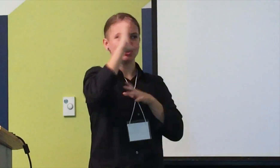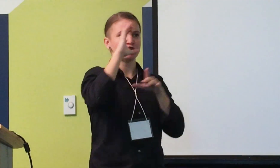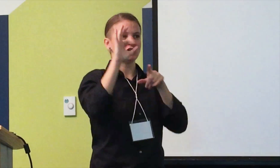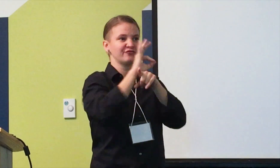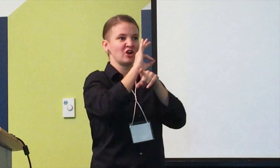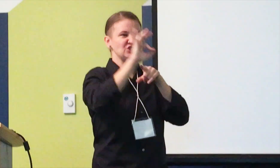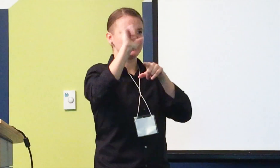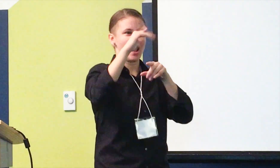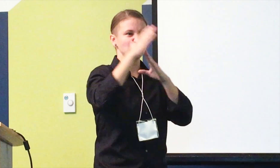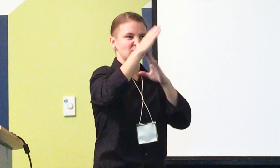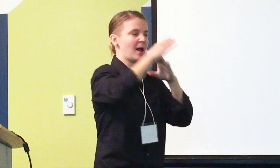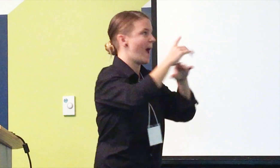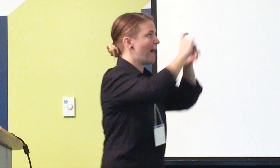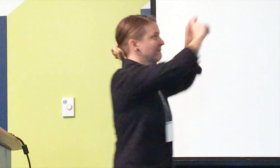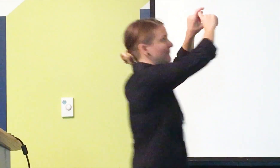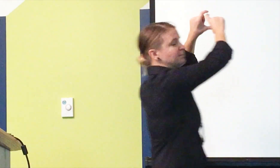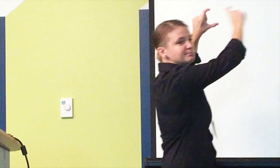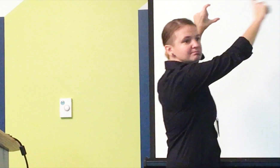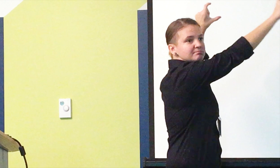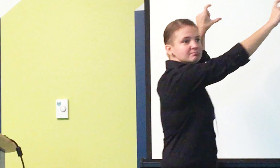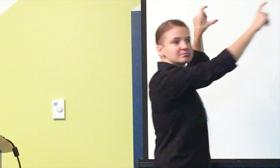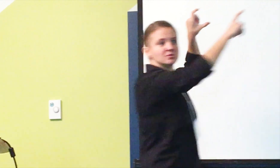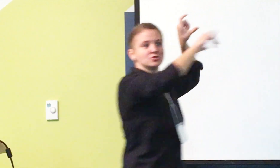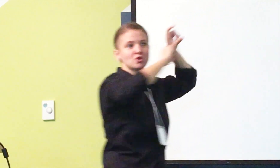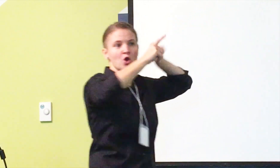say a deaf student, is using the search function that I showed you at the top.